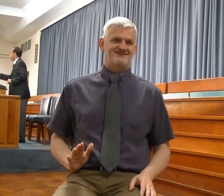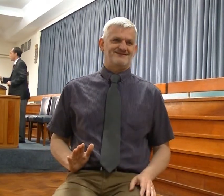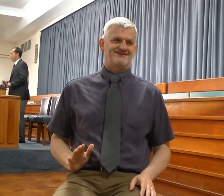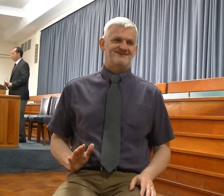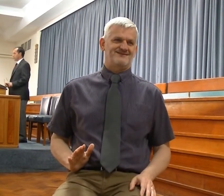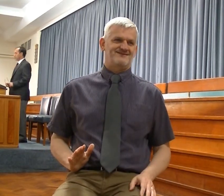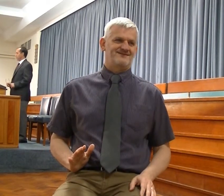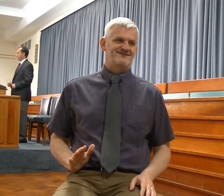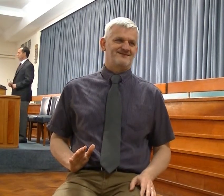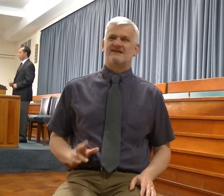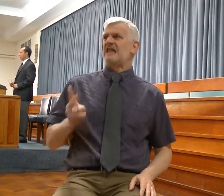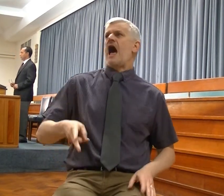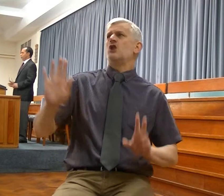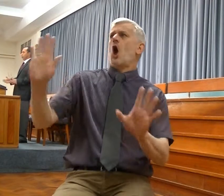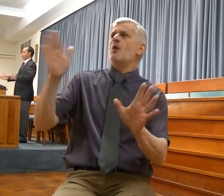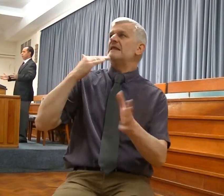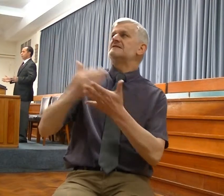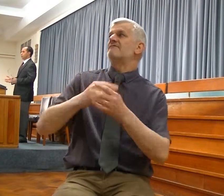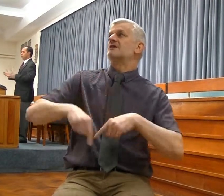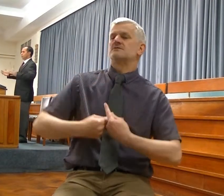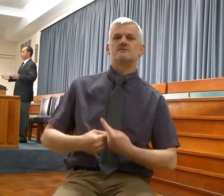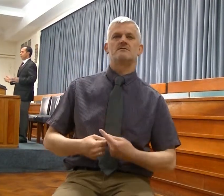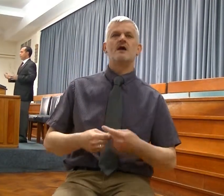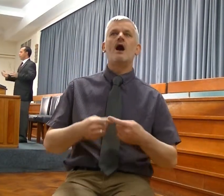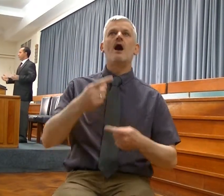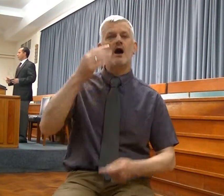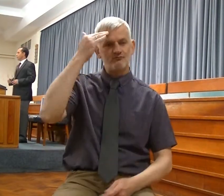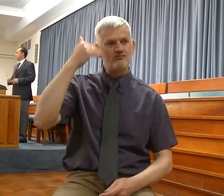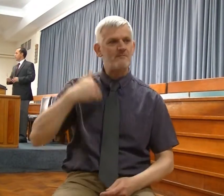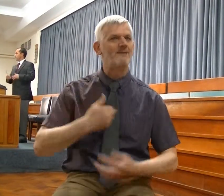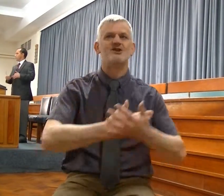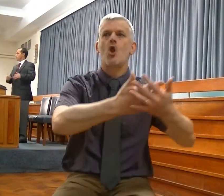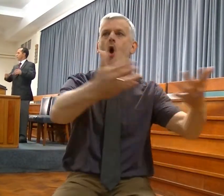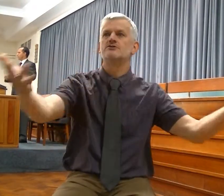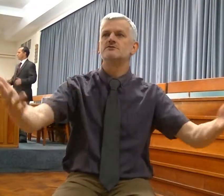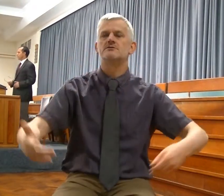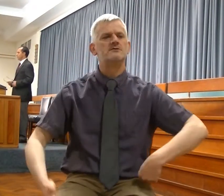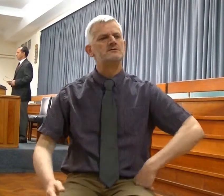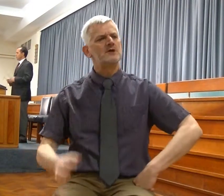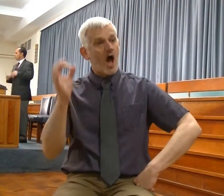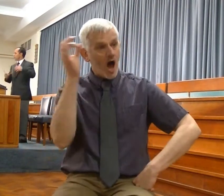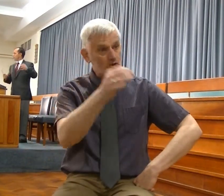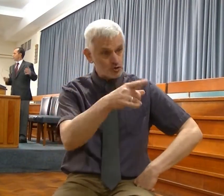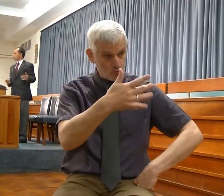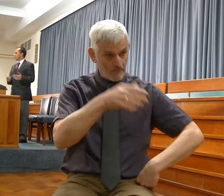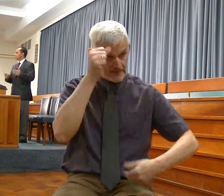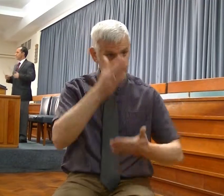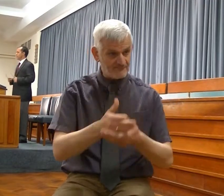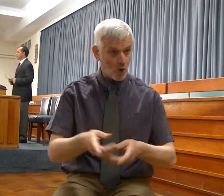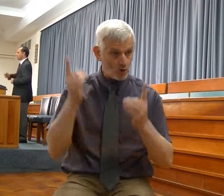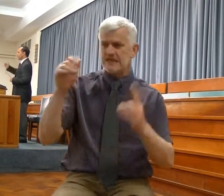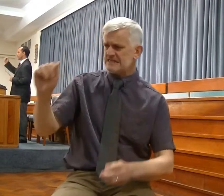so many nowadays, why do you believe in God? Oh, I just want to believe in God because life is so hectic. There are so